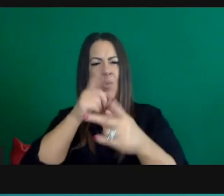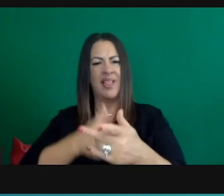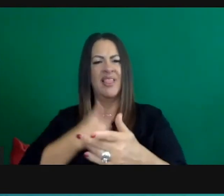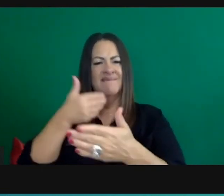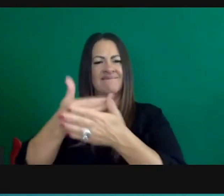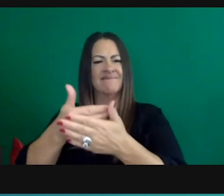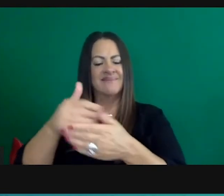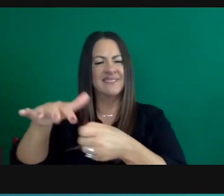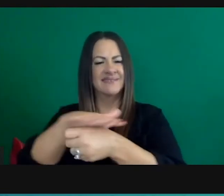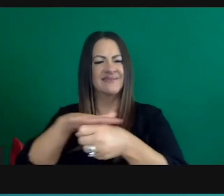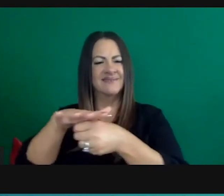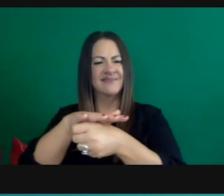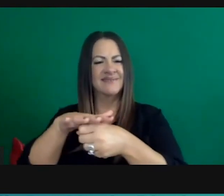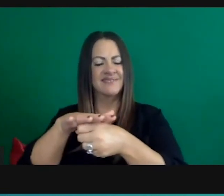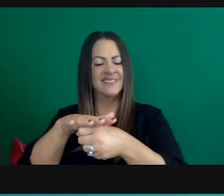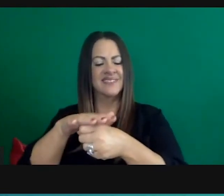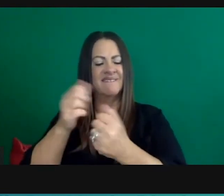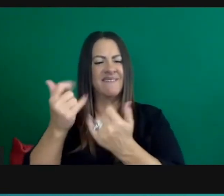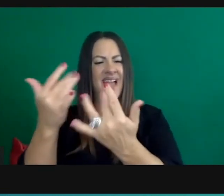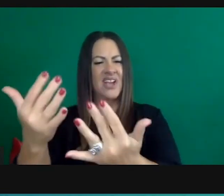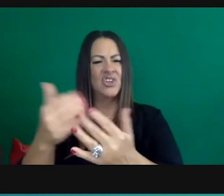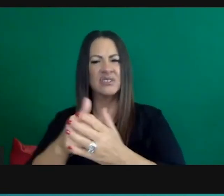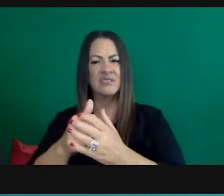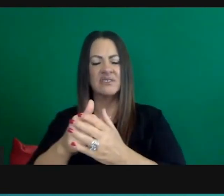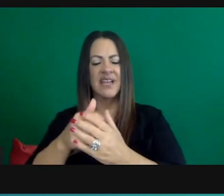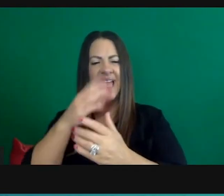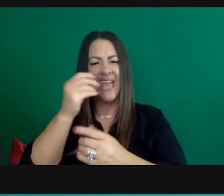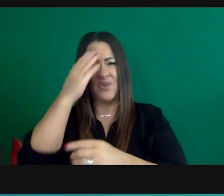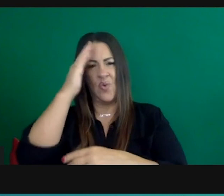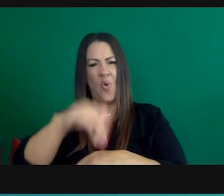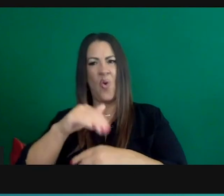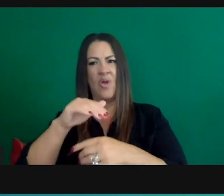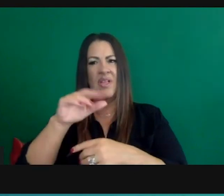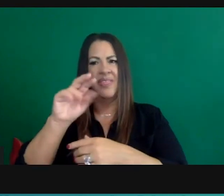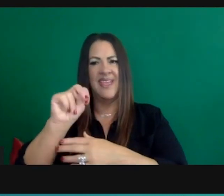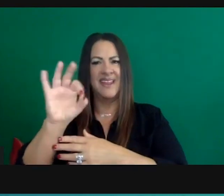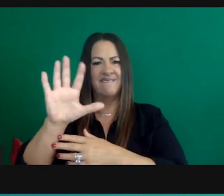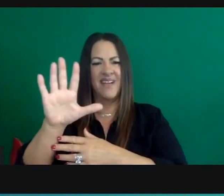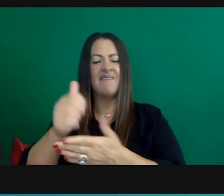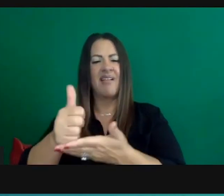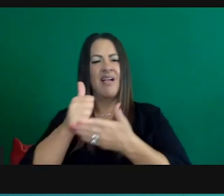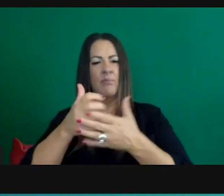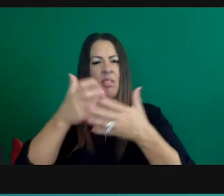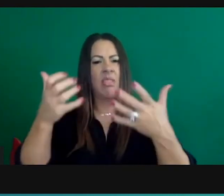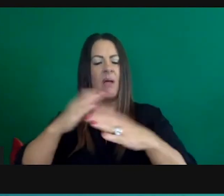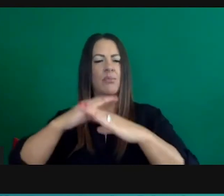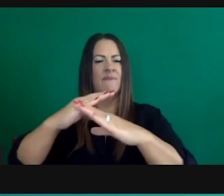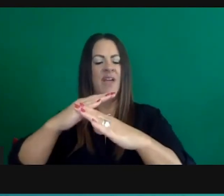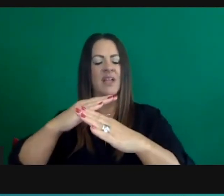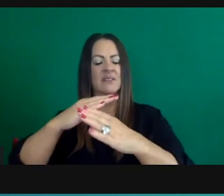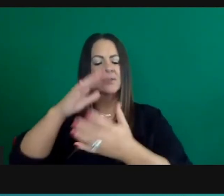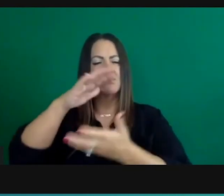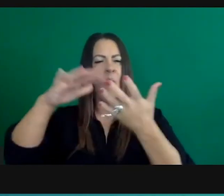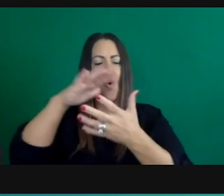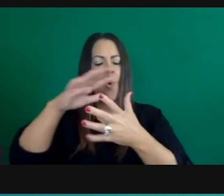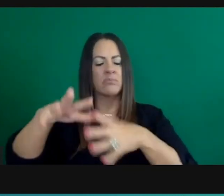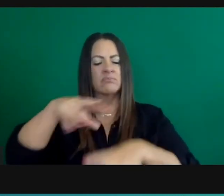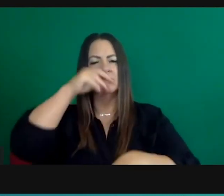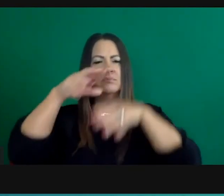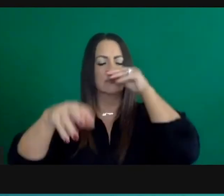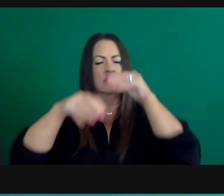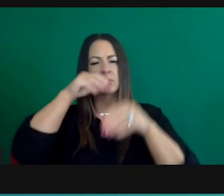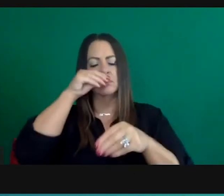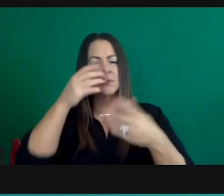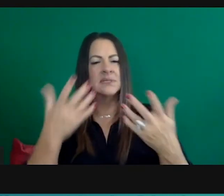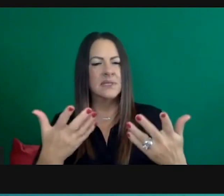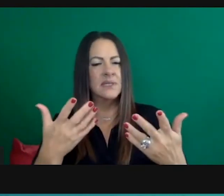outdoors. It's increasingly difficult as we head into a really tough flu season. I just wonder if the state is doing anything more on the